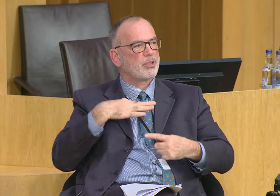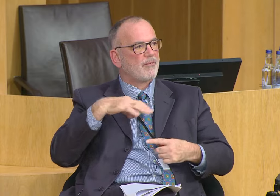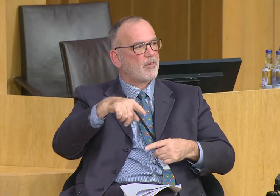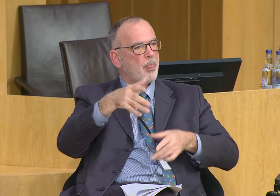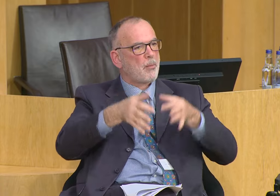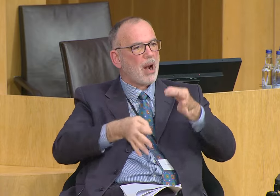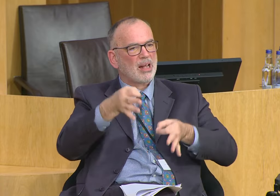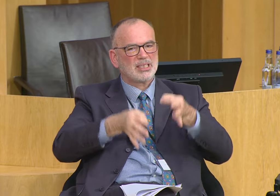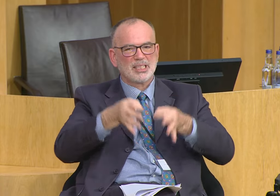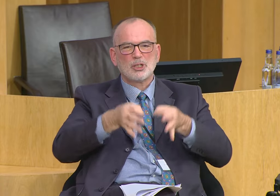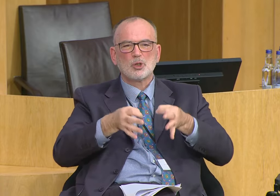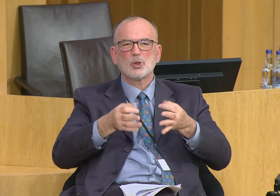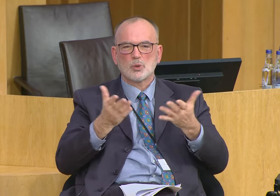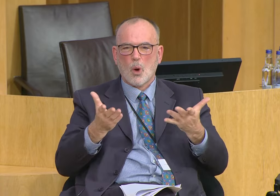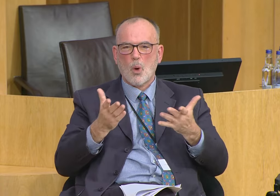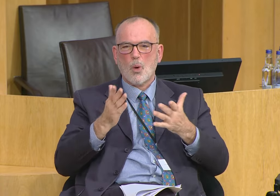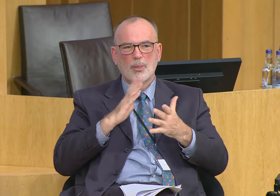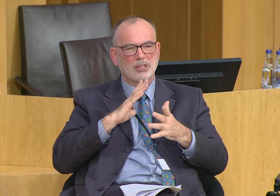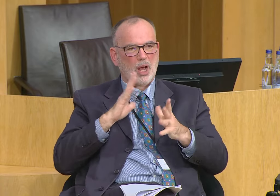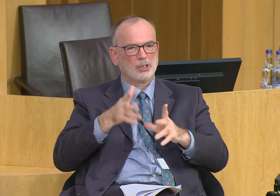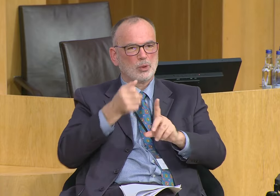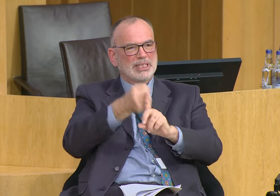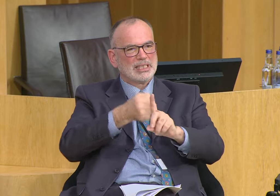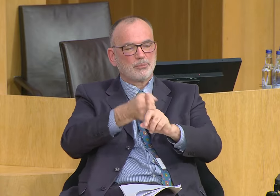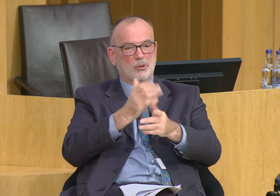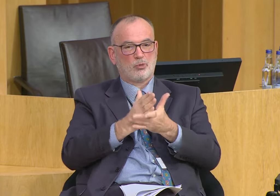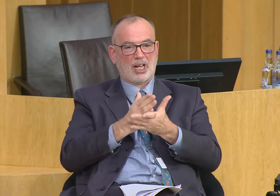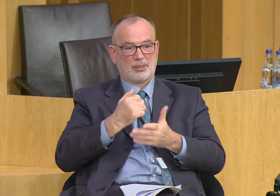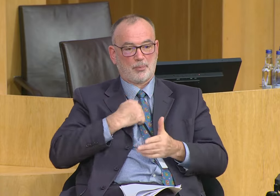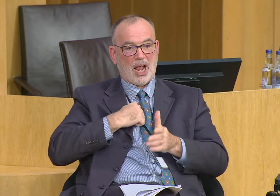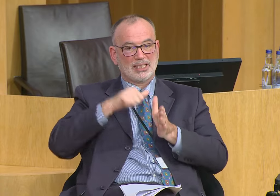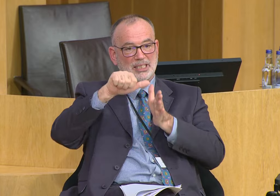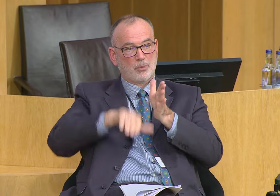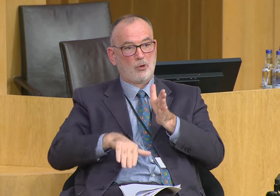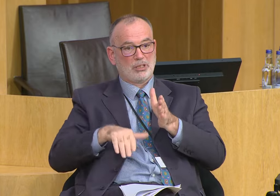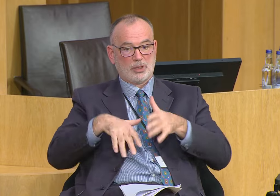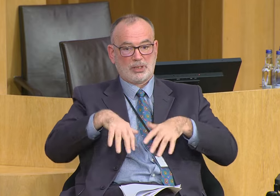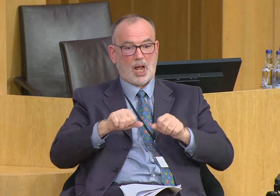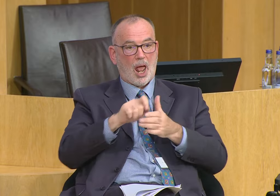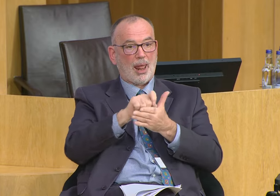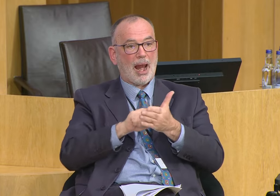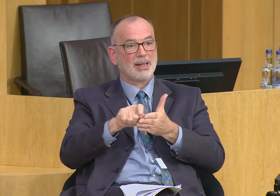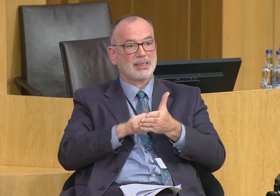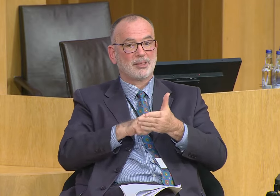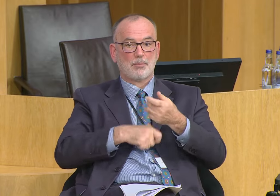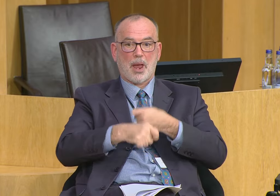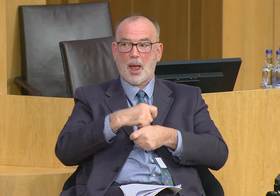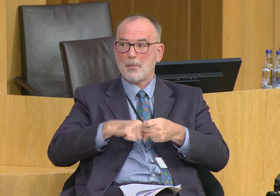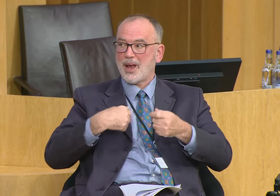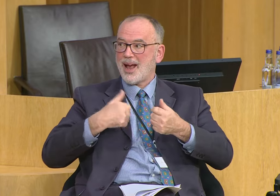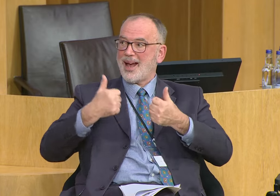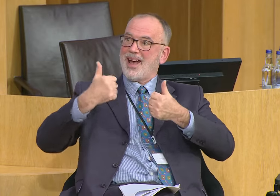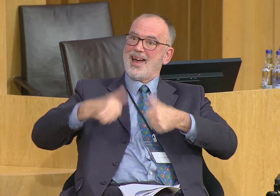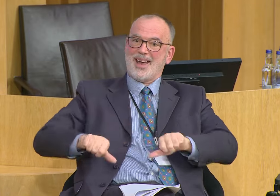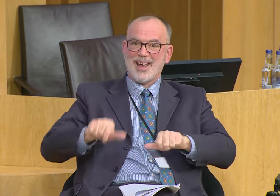of the one person in the room that can represent someone. That's not what we want. So we're having to campaign every day and start